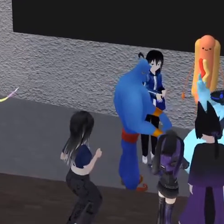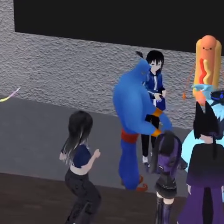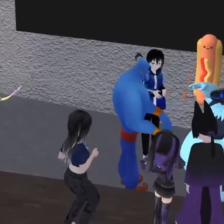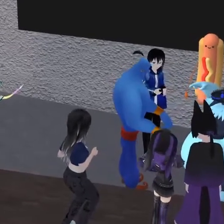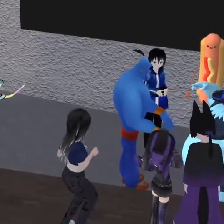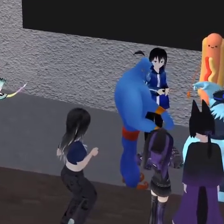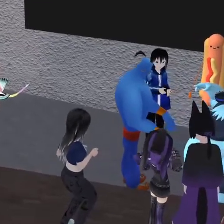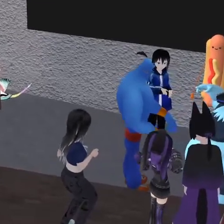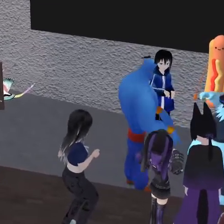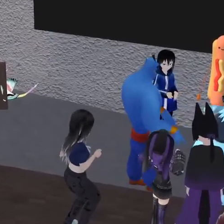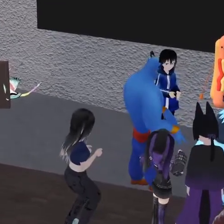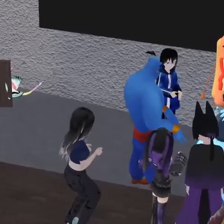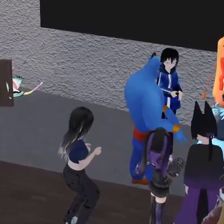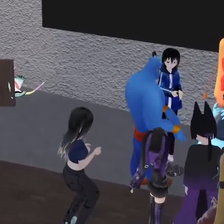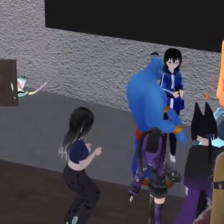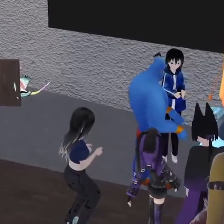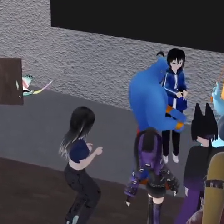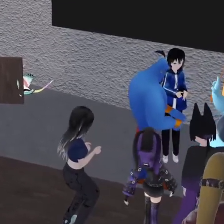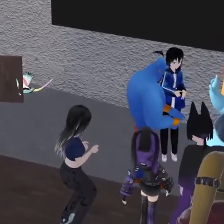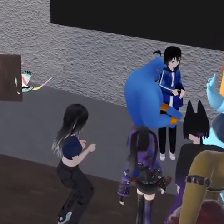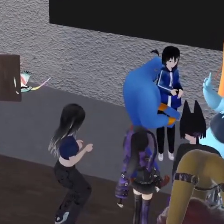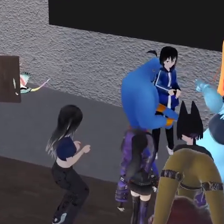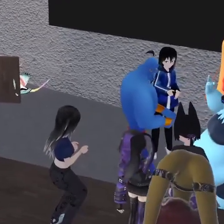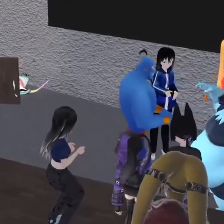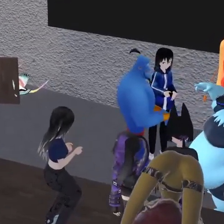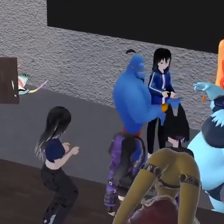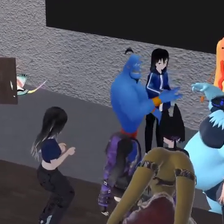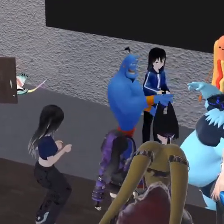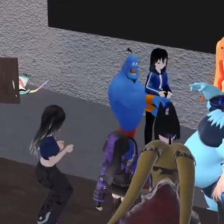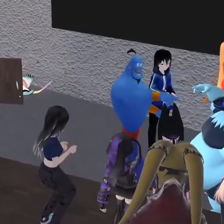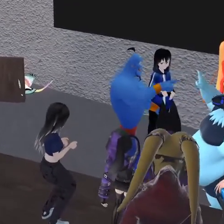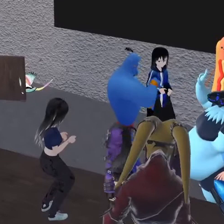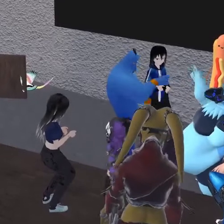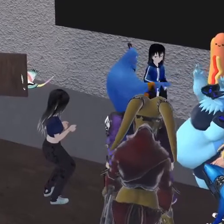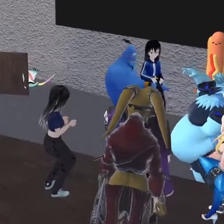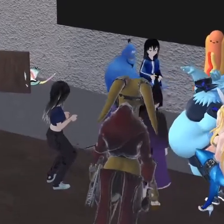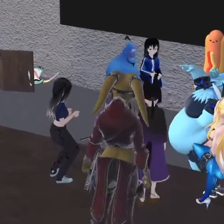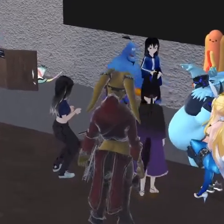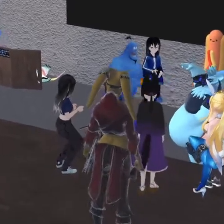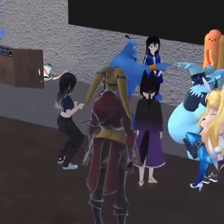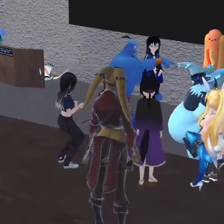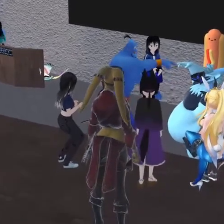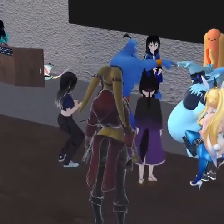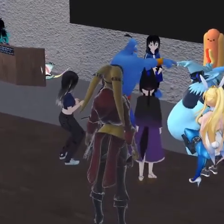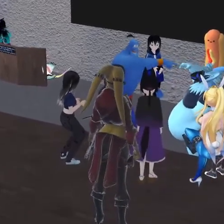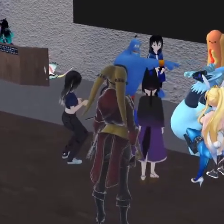doesn't matter if it doesn't Yeah, link yeah. up. because We we can throw can hearts. link it up later. Right now it's. Yeah. So you two need to have your interactions. I need. Oh, these that's not hard. interactions, And Yes.